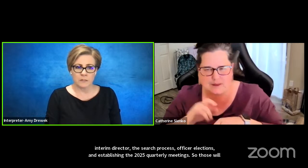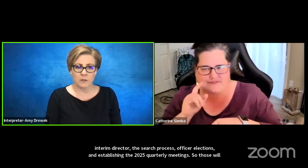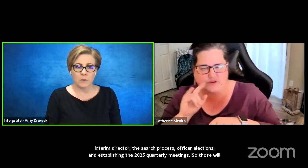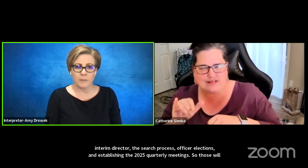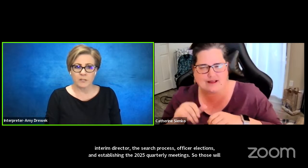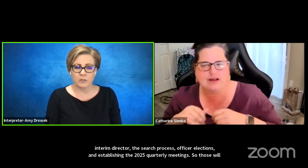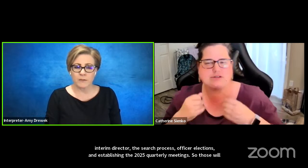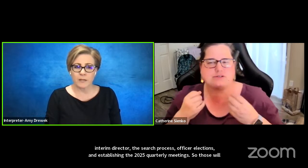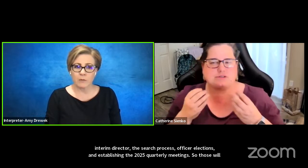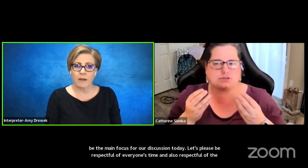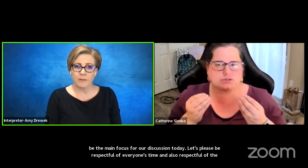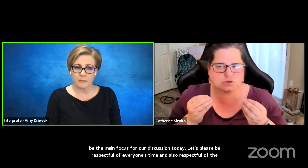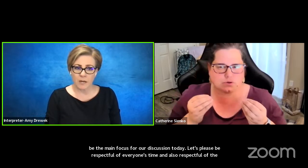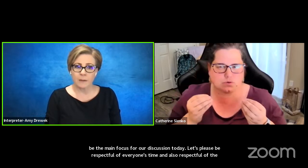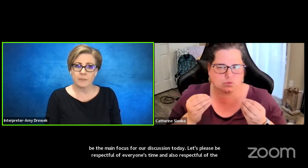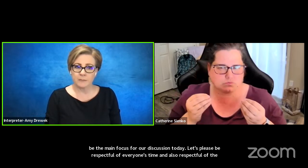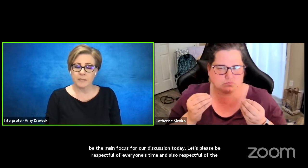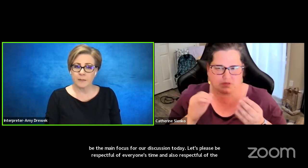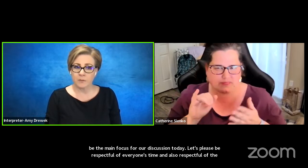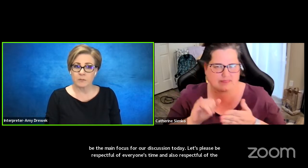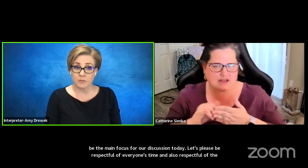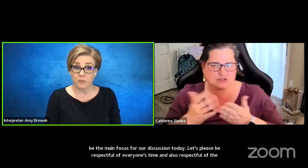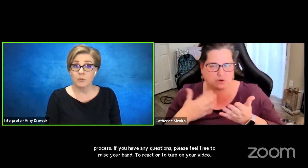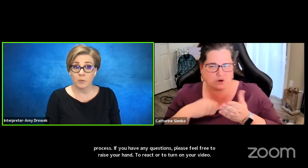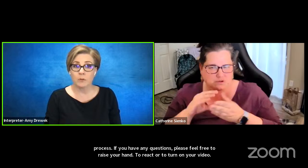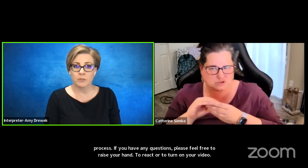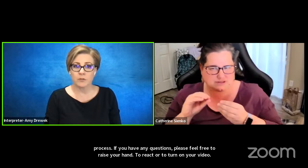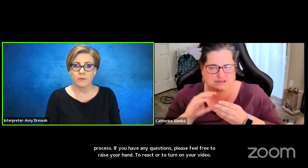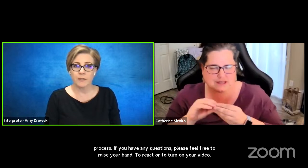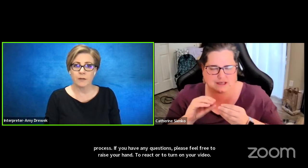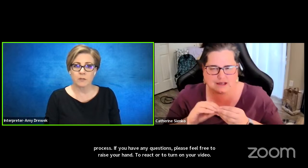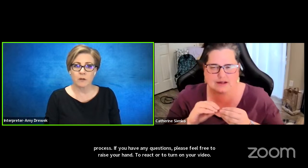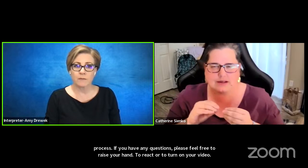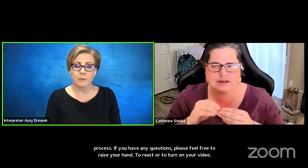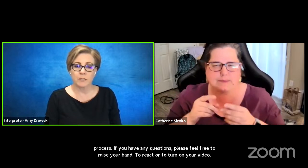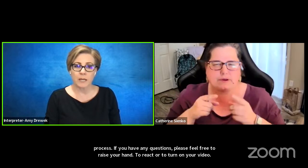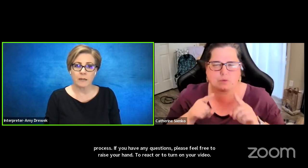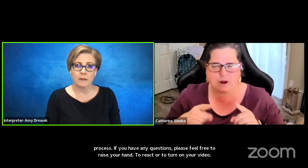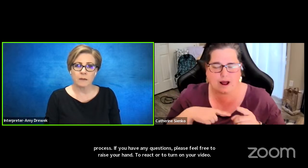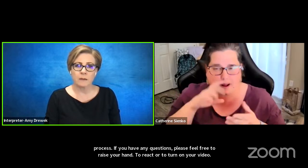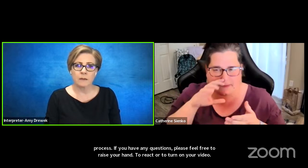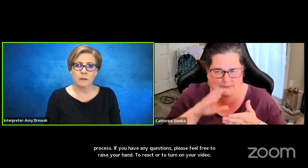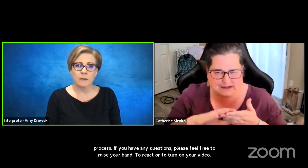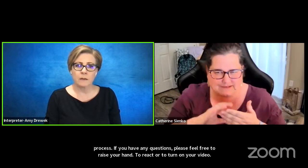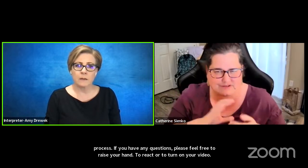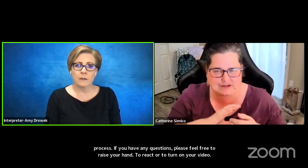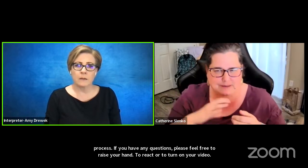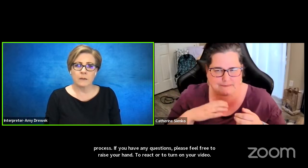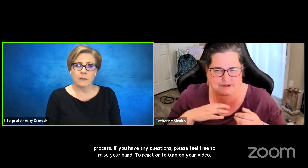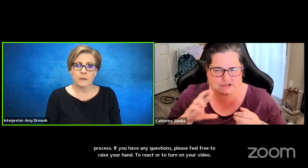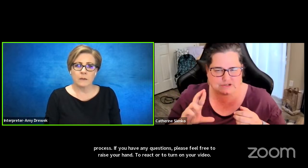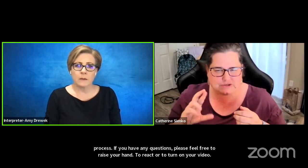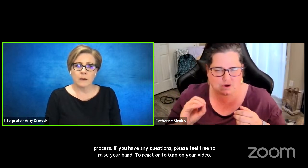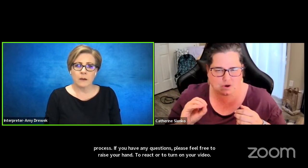on, so we'll make sure that you have the time to be able to turn your videos on if you would like.